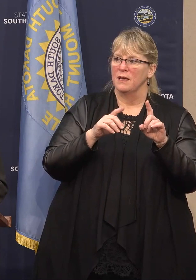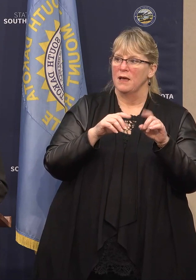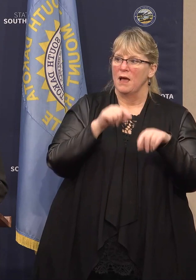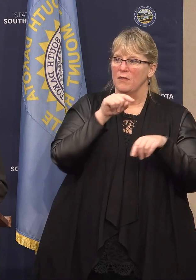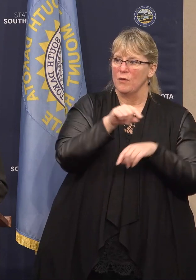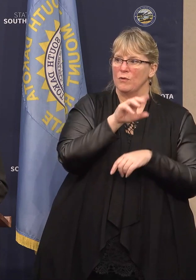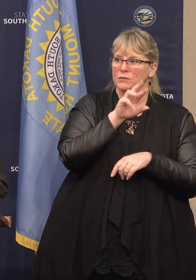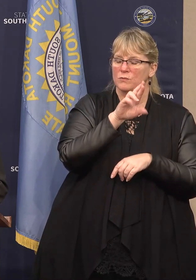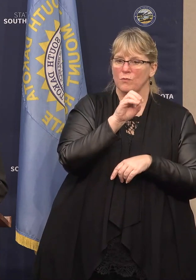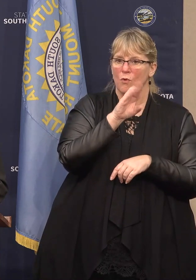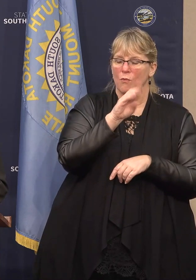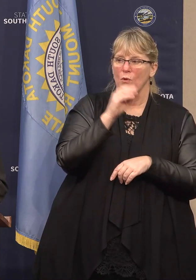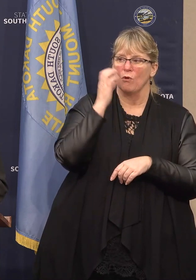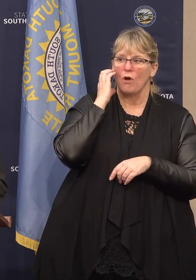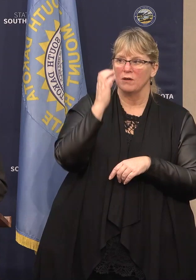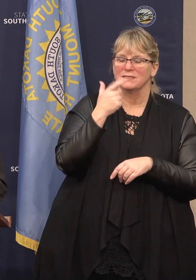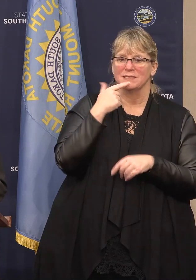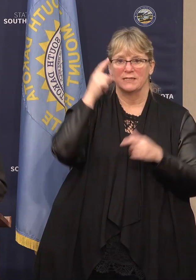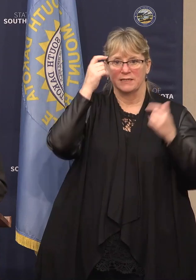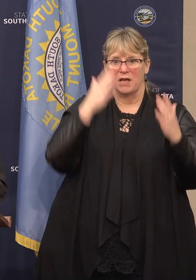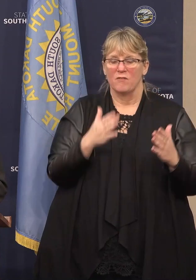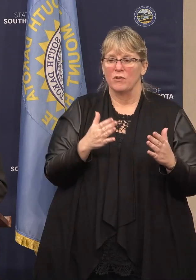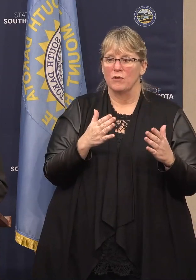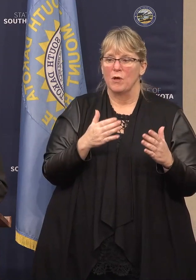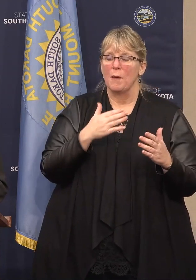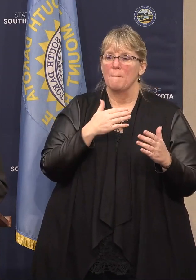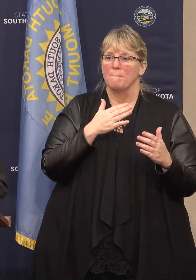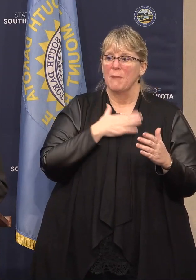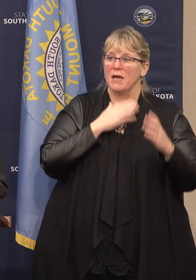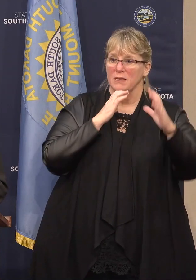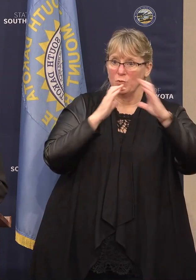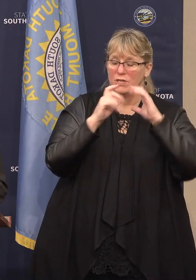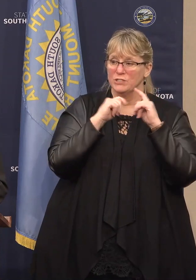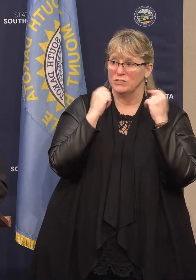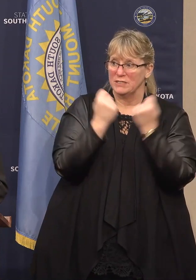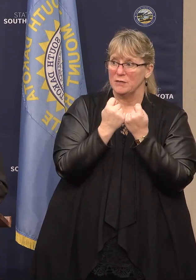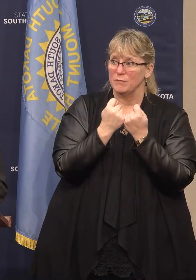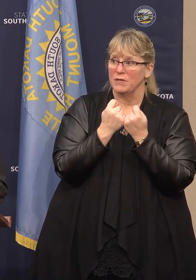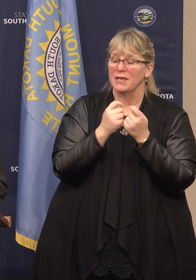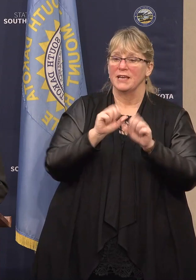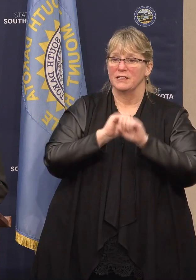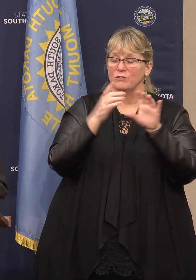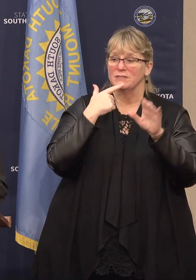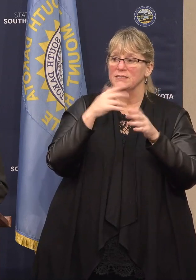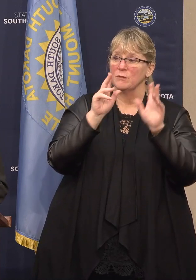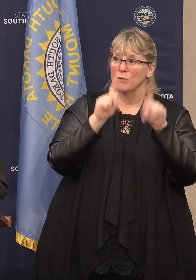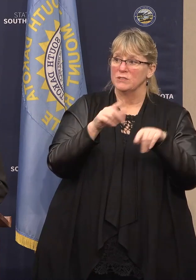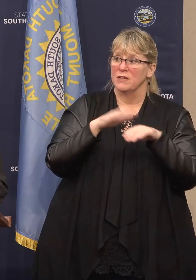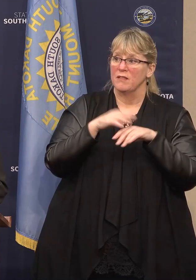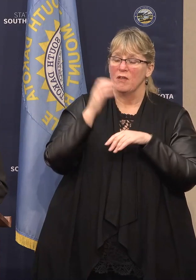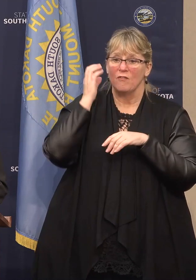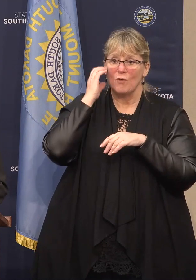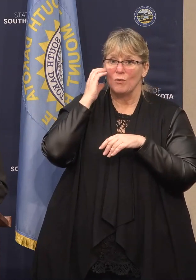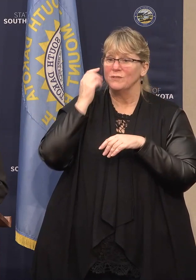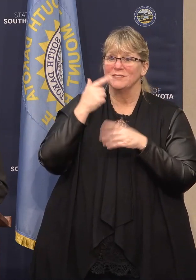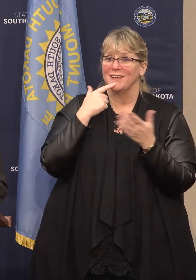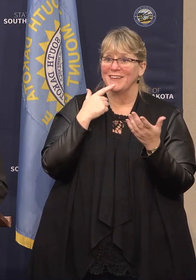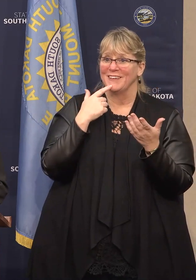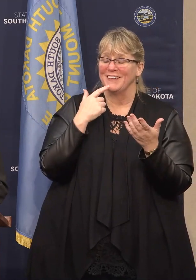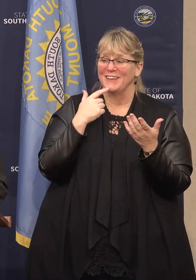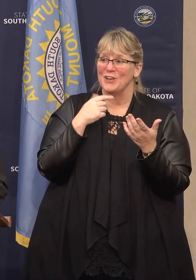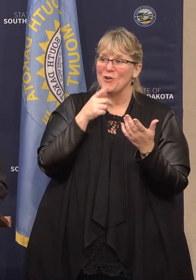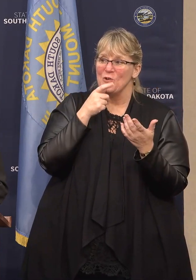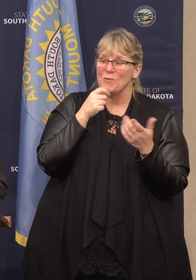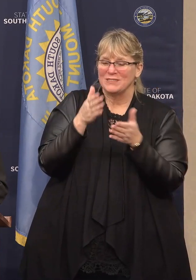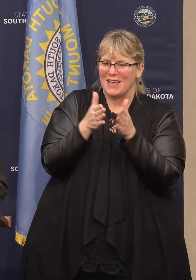they don't say your name, but it says the governor. Well, from what I've been told by my communications team, it also clearly said the person on the phone was indicating that